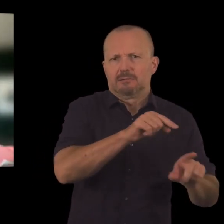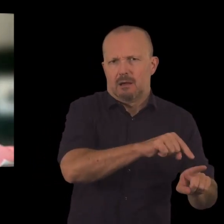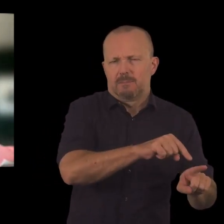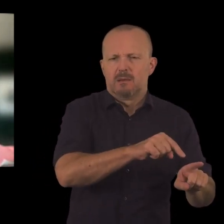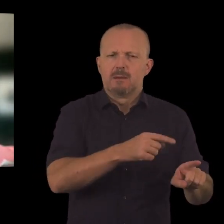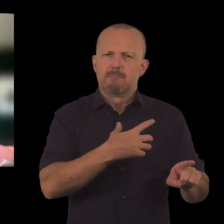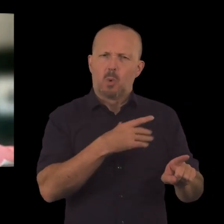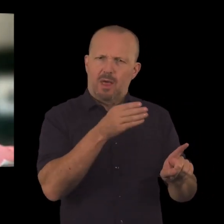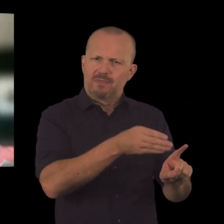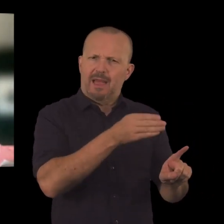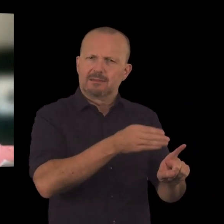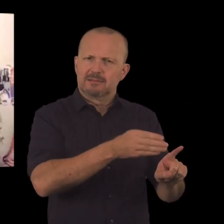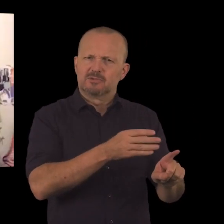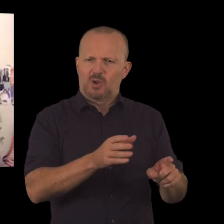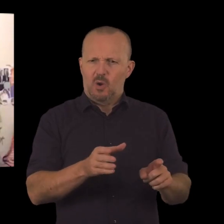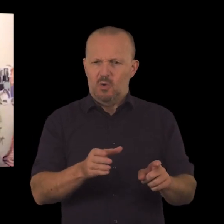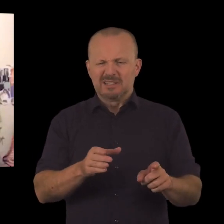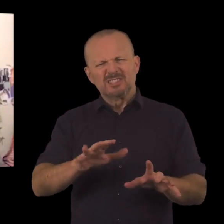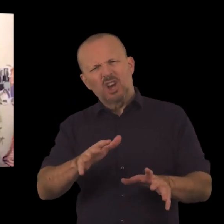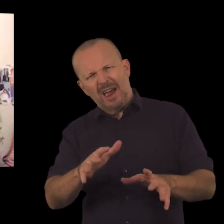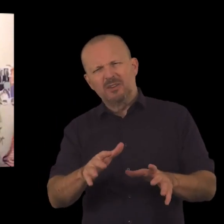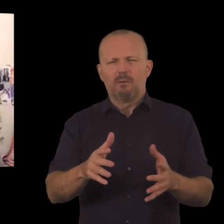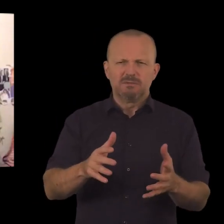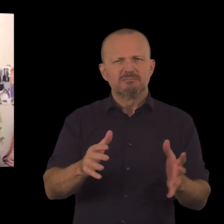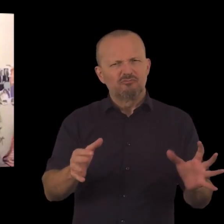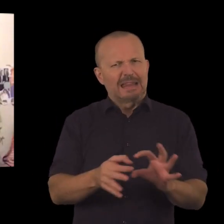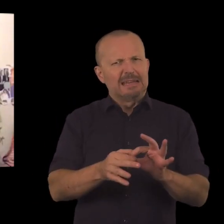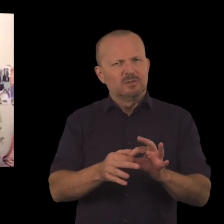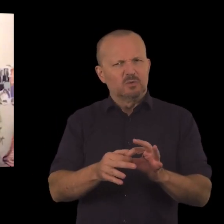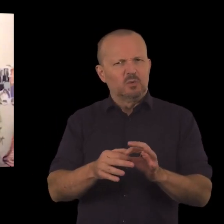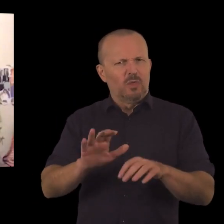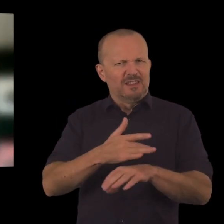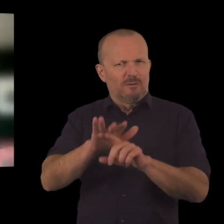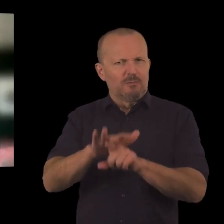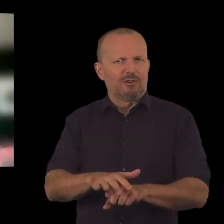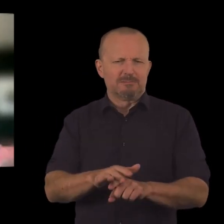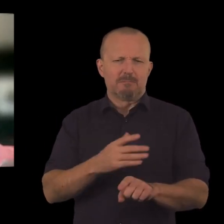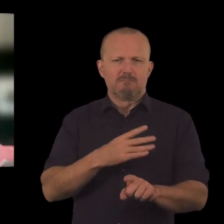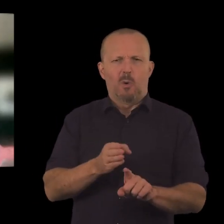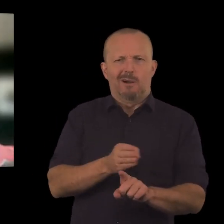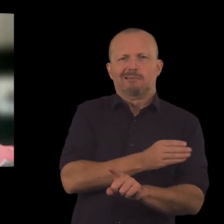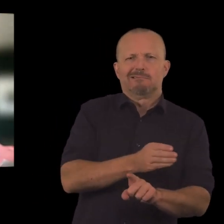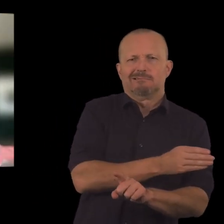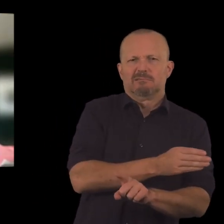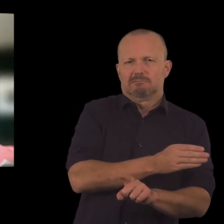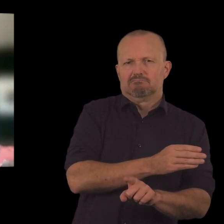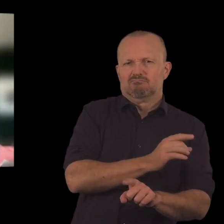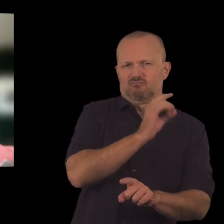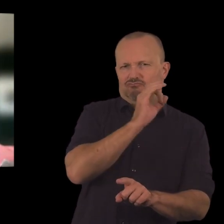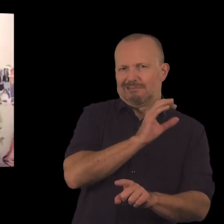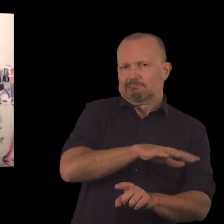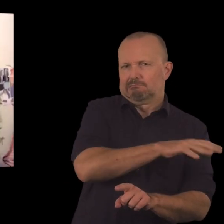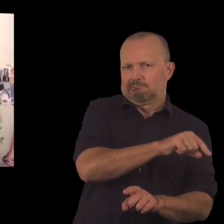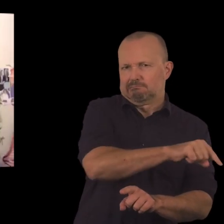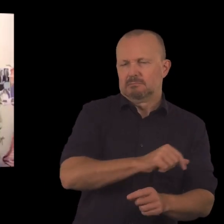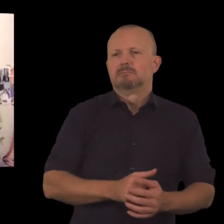experience? I did a bit of theatre of oppressed when I was at university. Oh, cool. But I